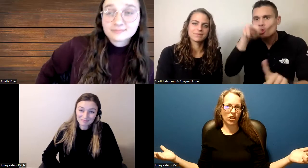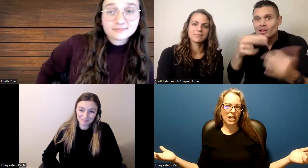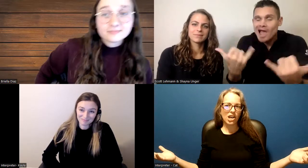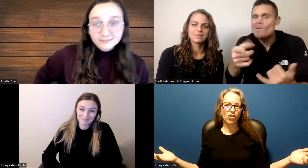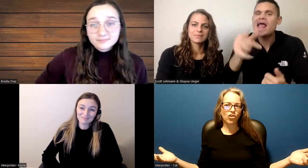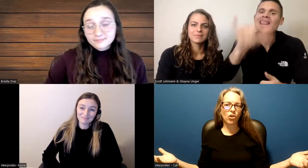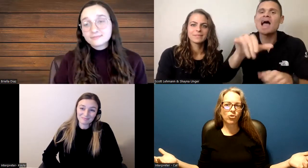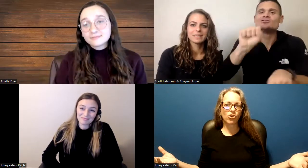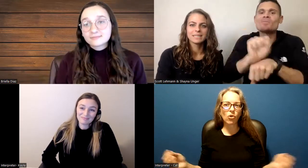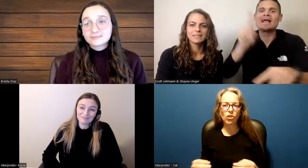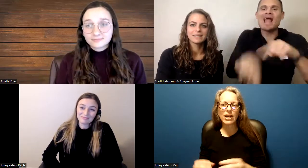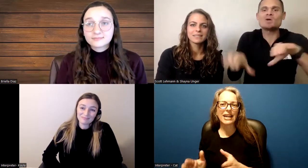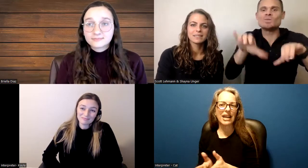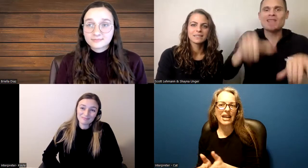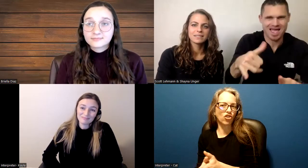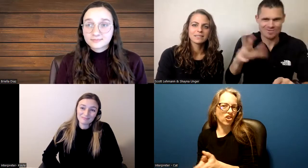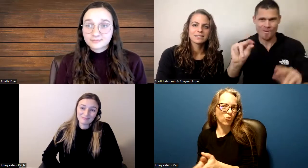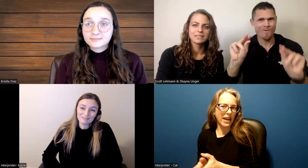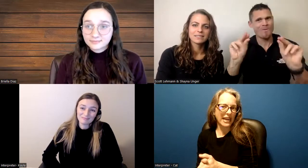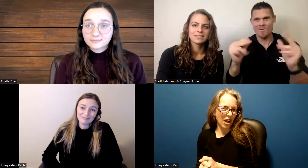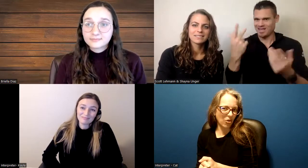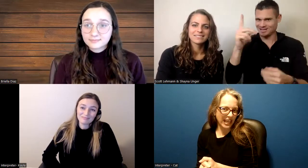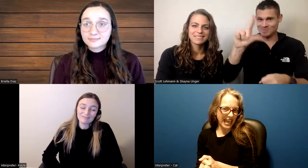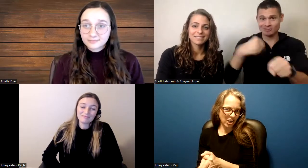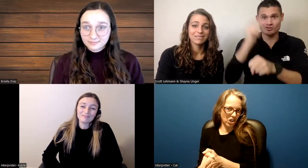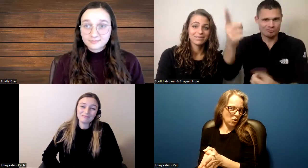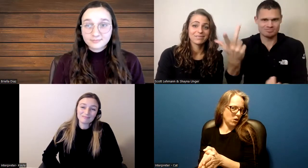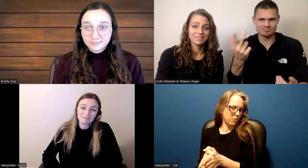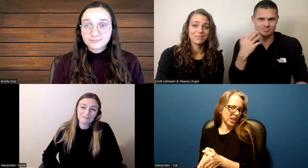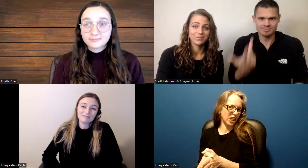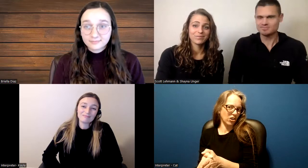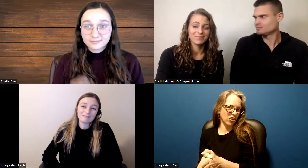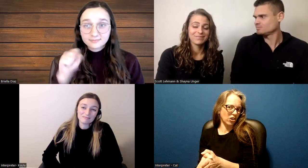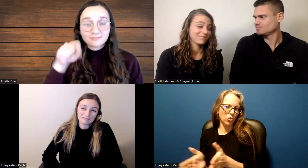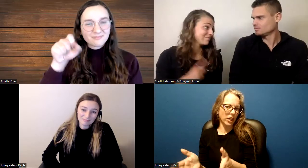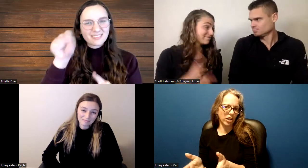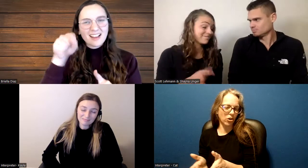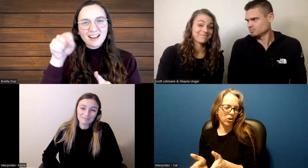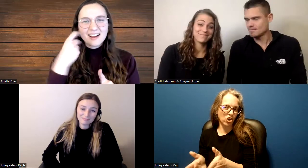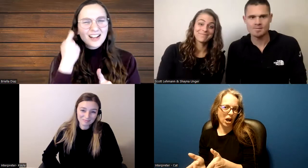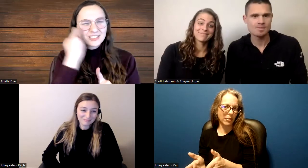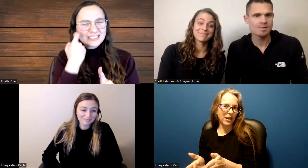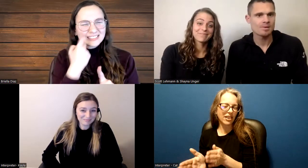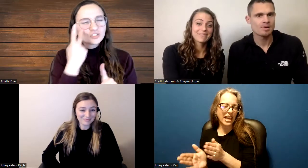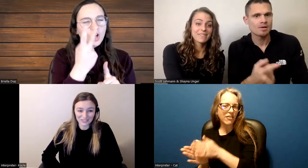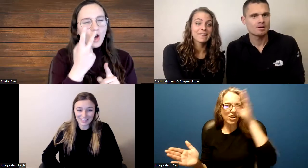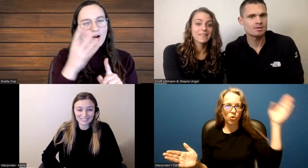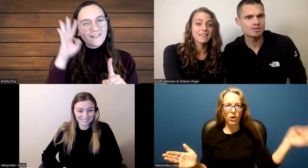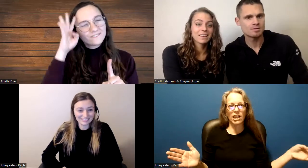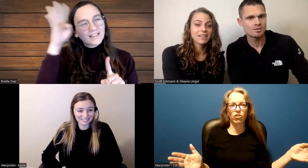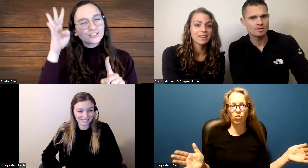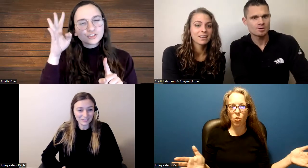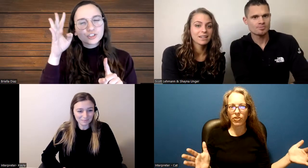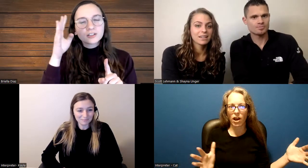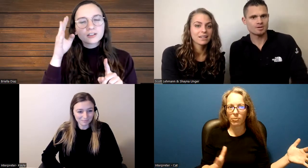huge. So don't look at it as just right now. They can't do a particular career or job. Think of it in